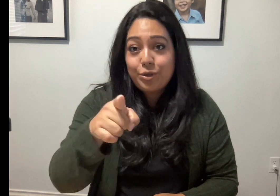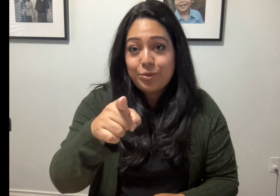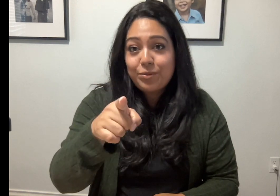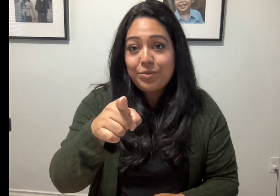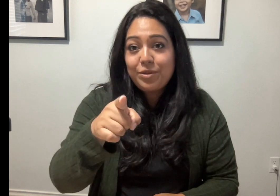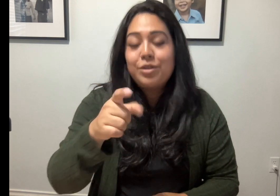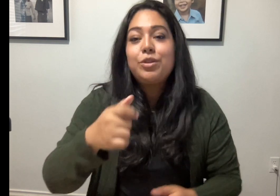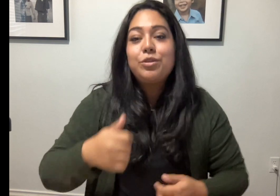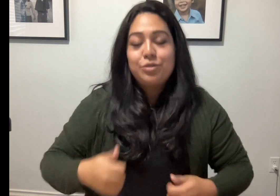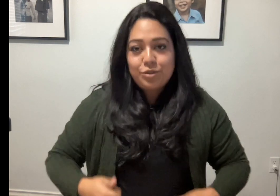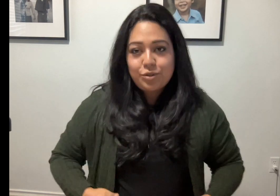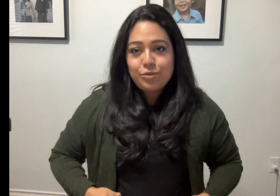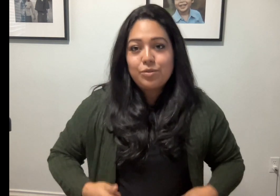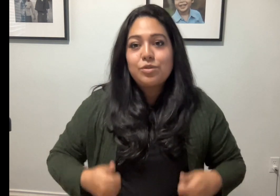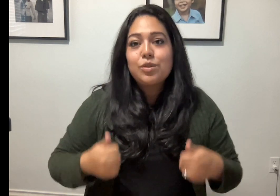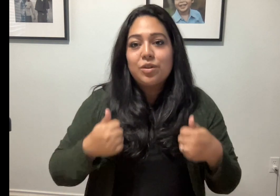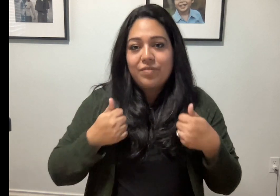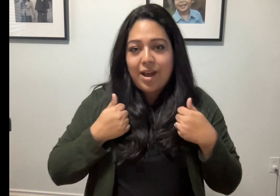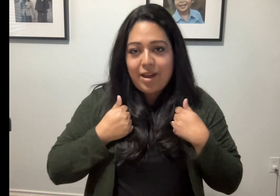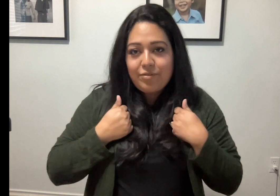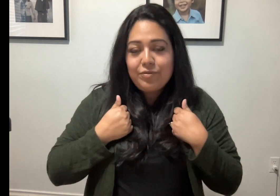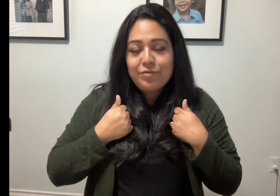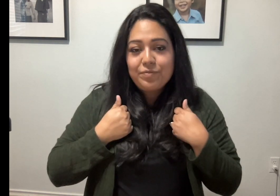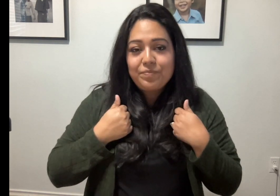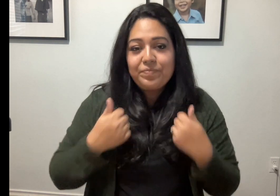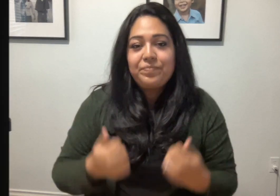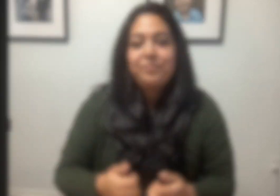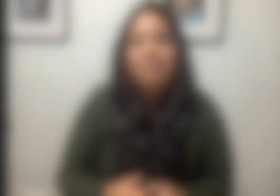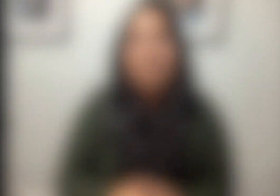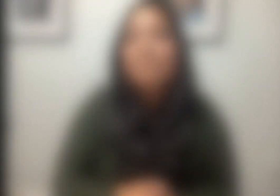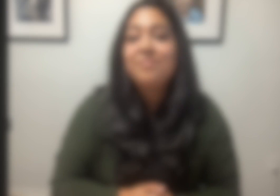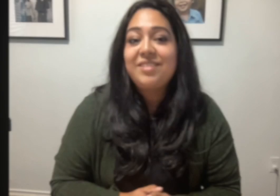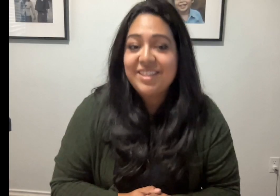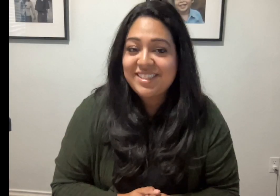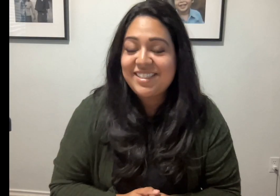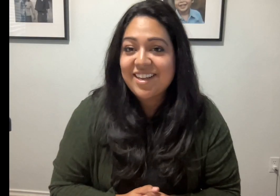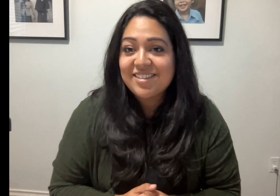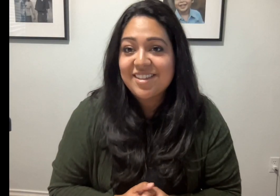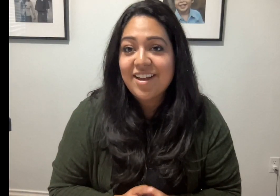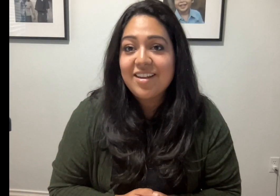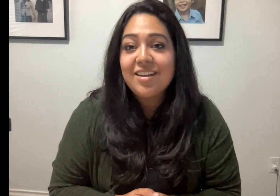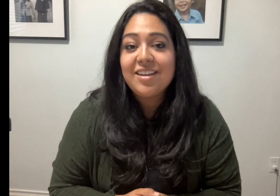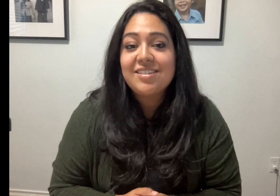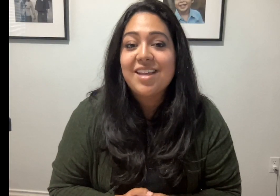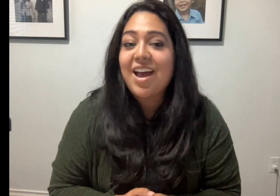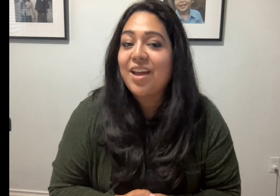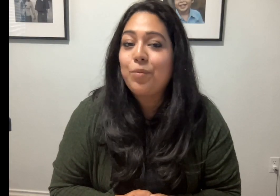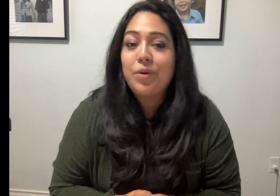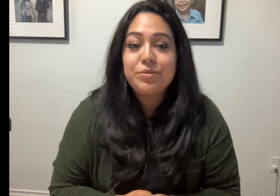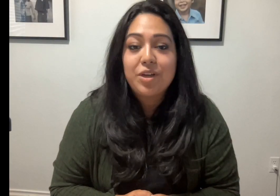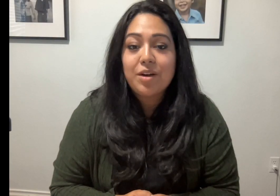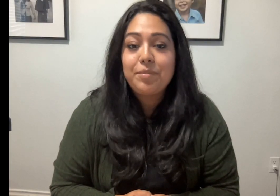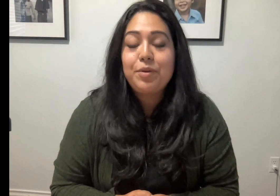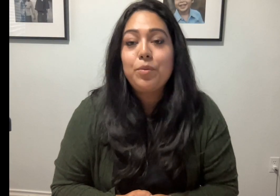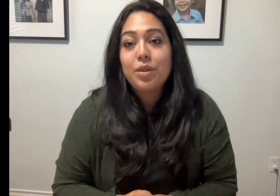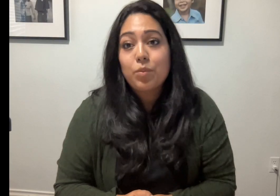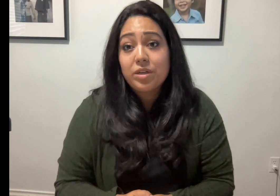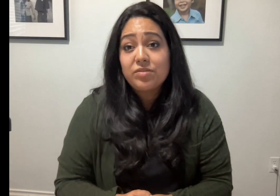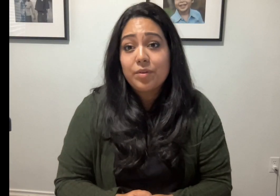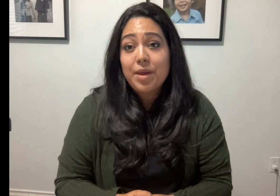you to survive. This next line is, I won't harm you with words from my